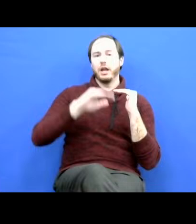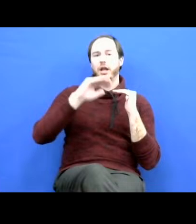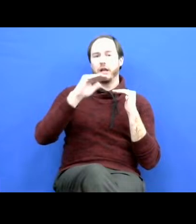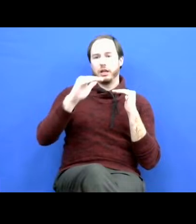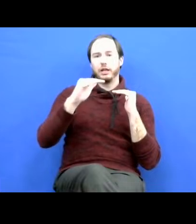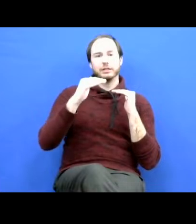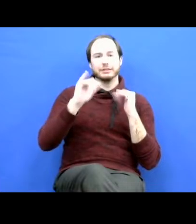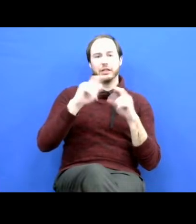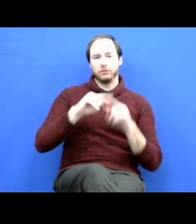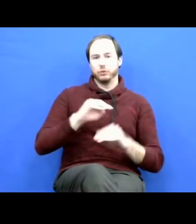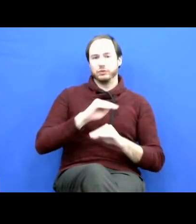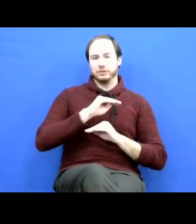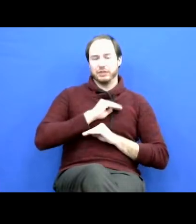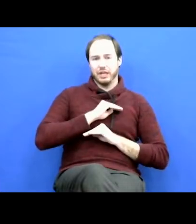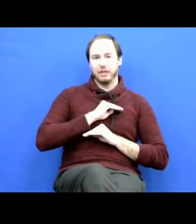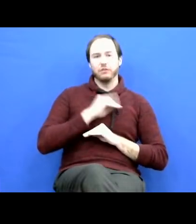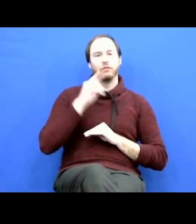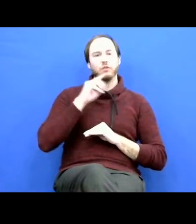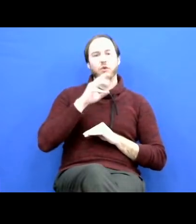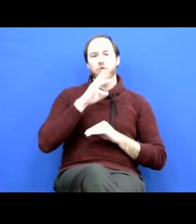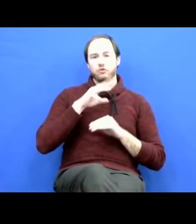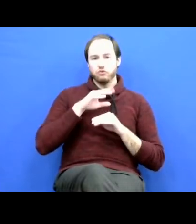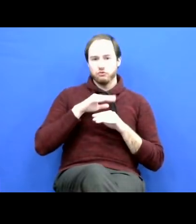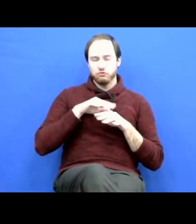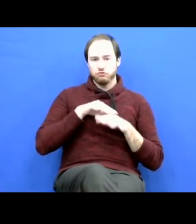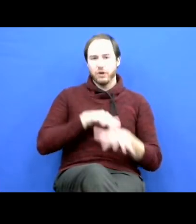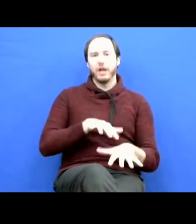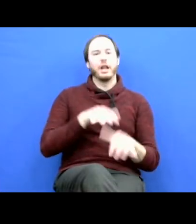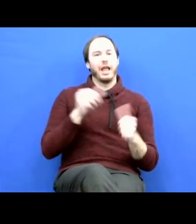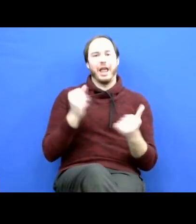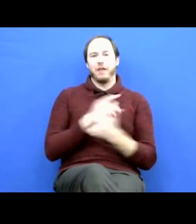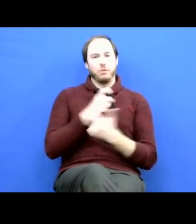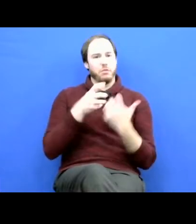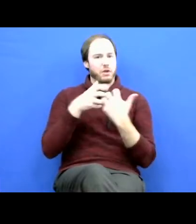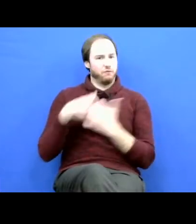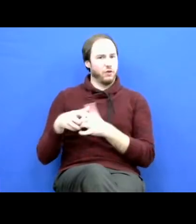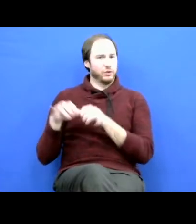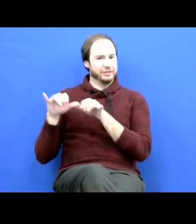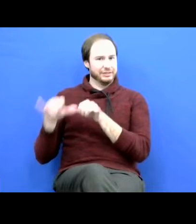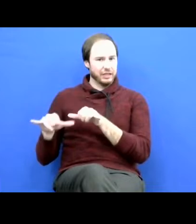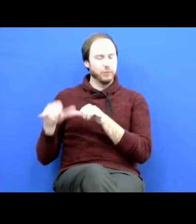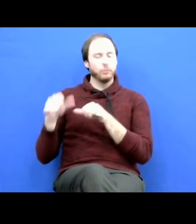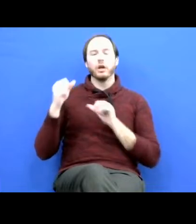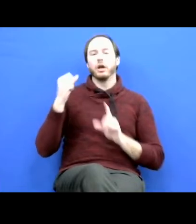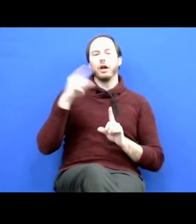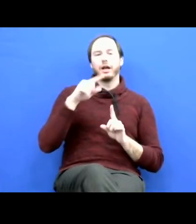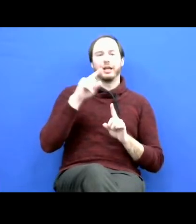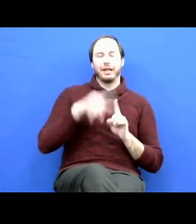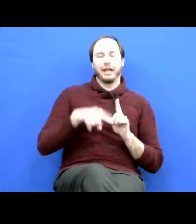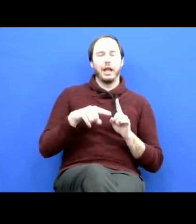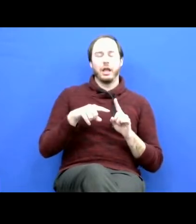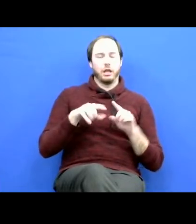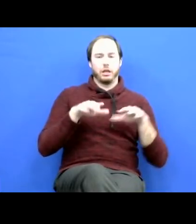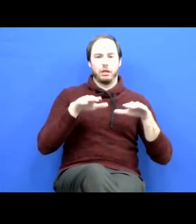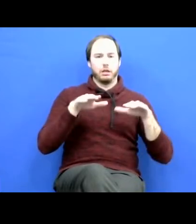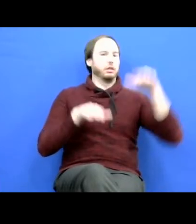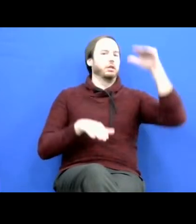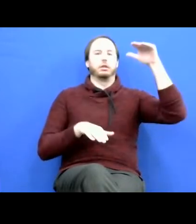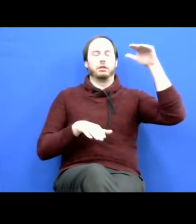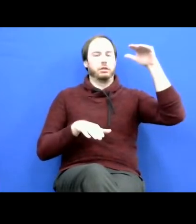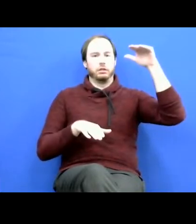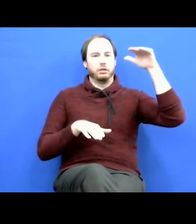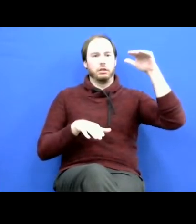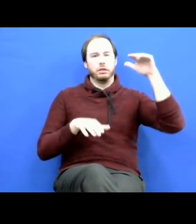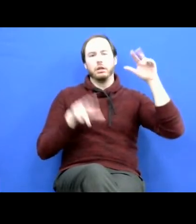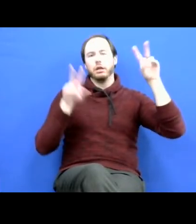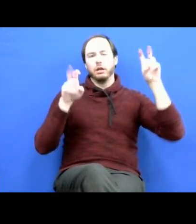still has to meet with regards to drainage and other stuff like that. That's just saying they can't make it. It's essentially